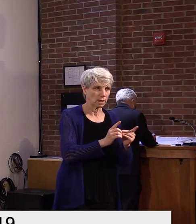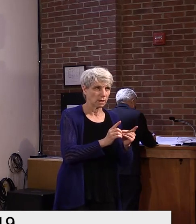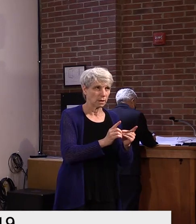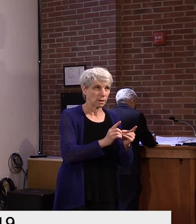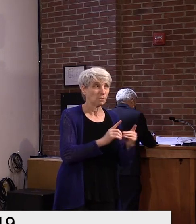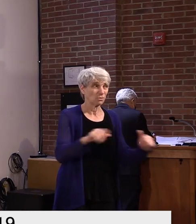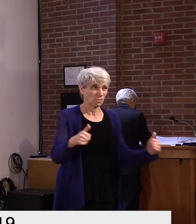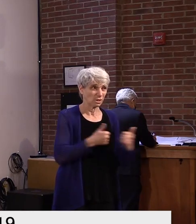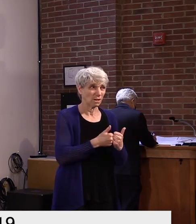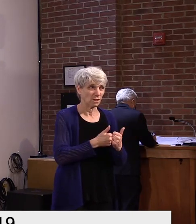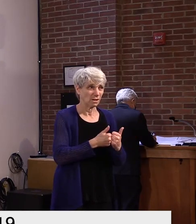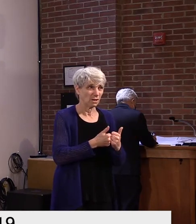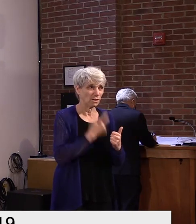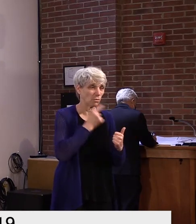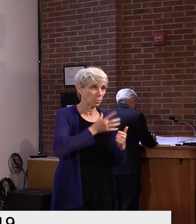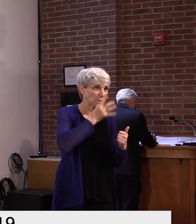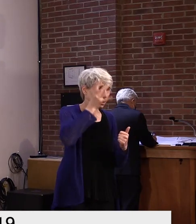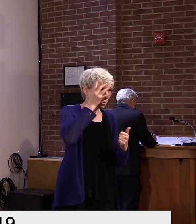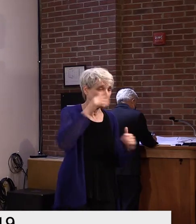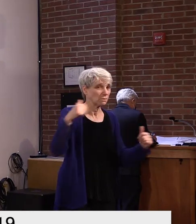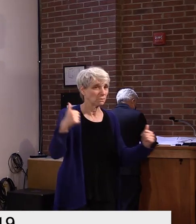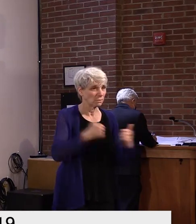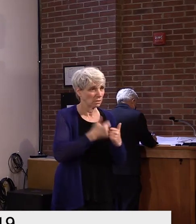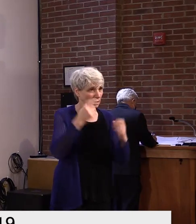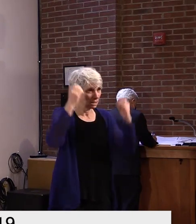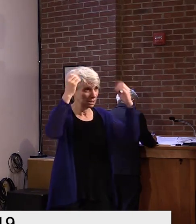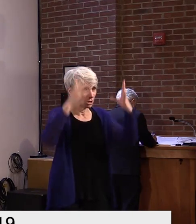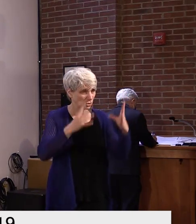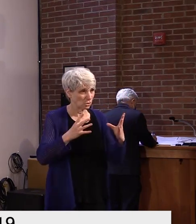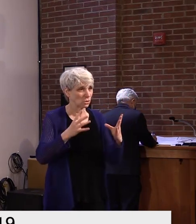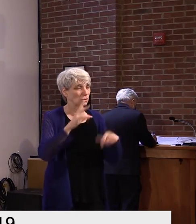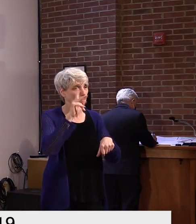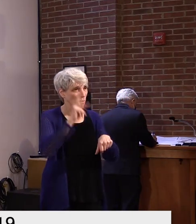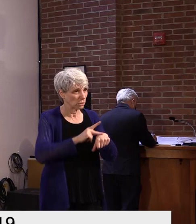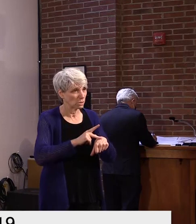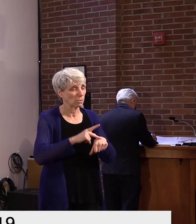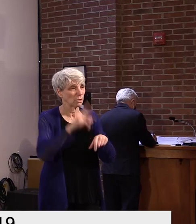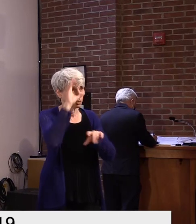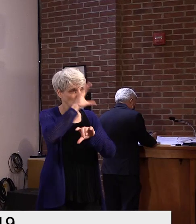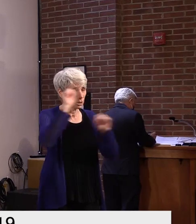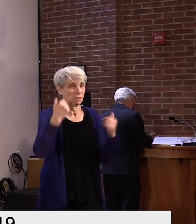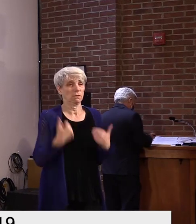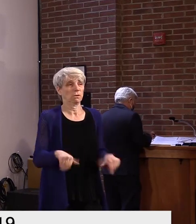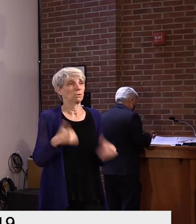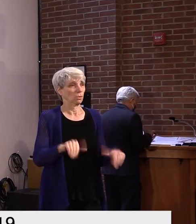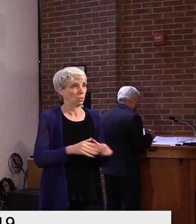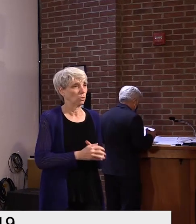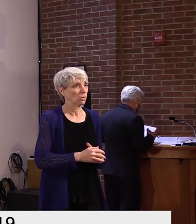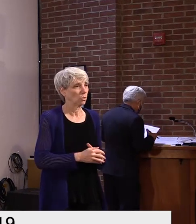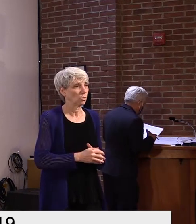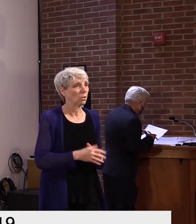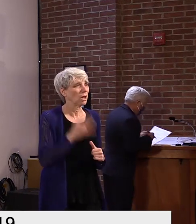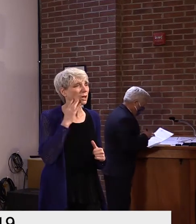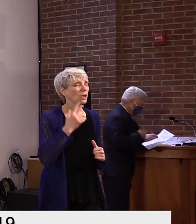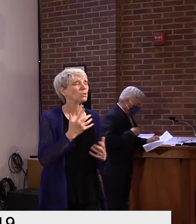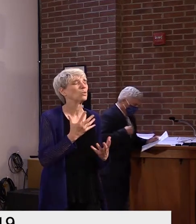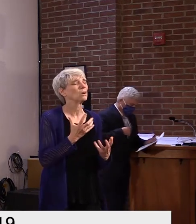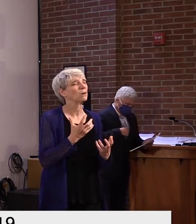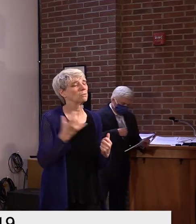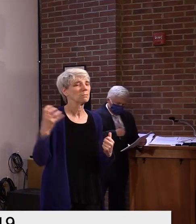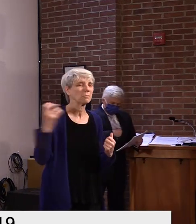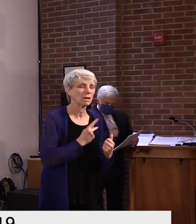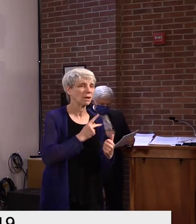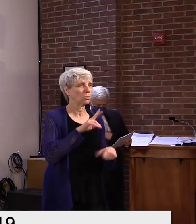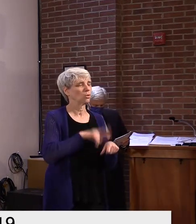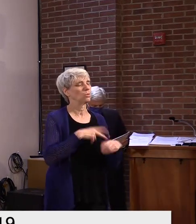educators. I know that all want to get back to normal, but as we watch the experience of so many other states and